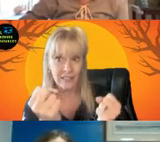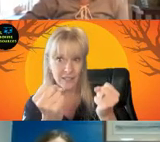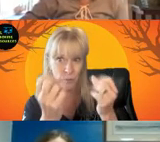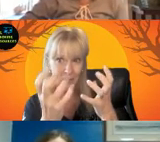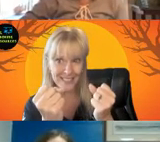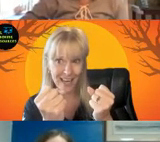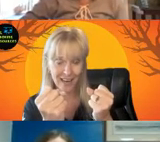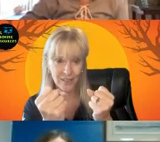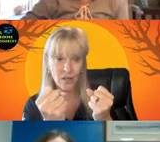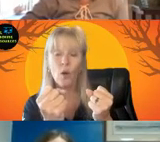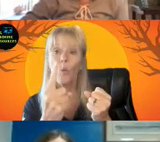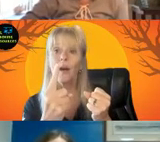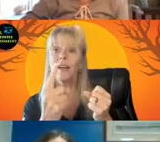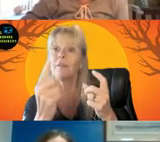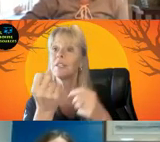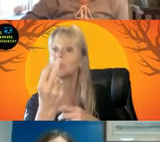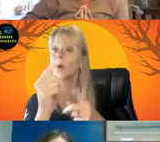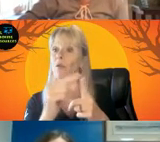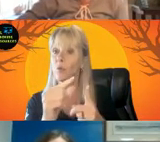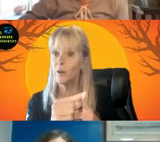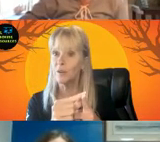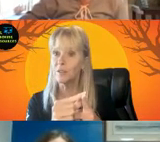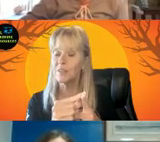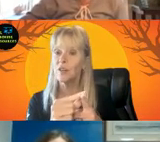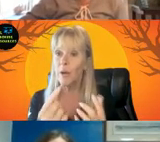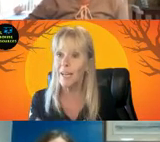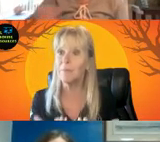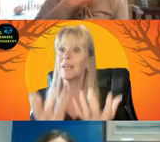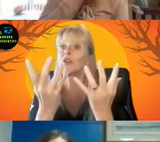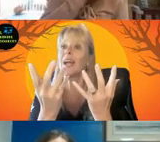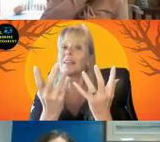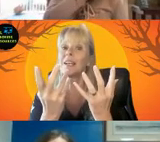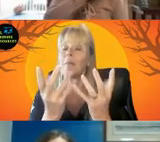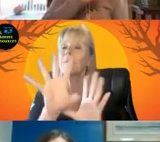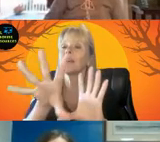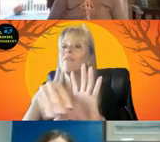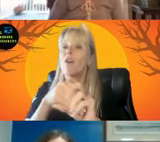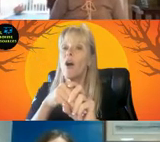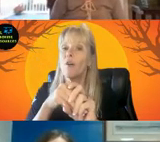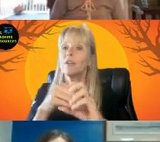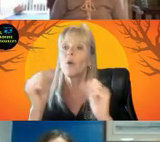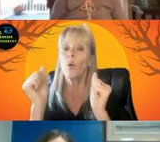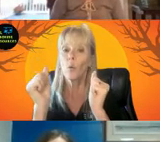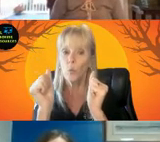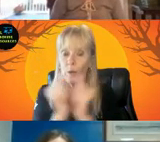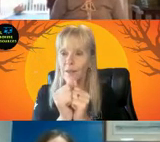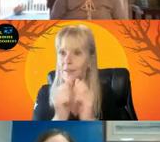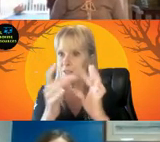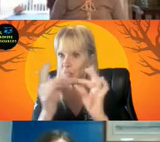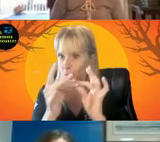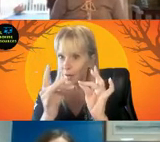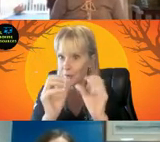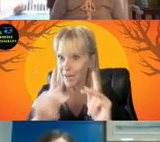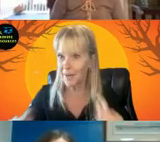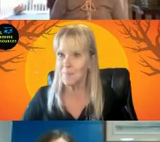see, because it will be signed, one of the 12 words, go ahead and pick your hands up and be involved with